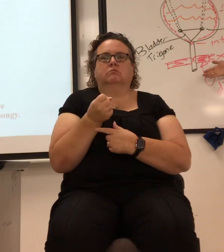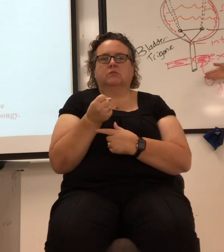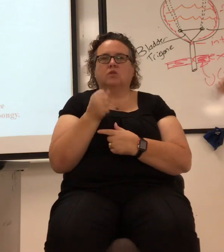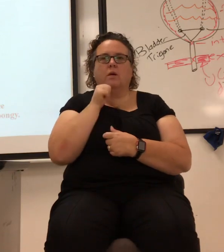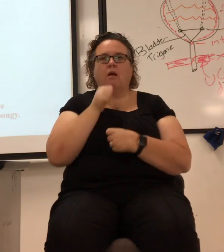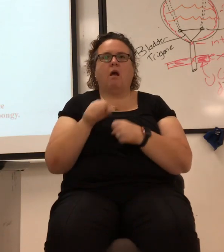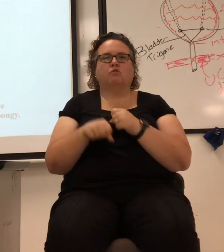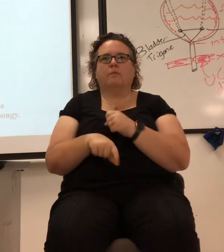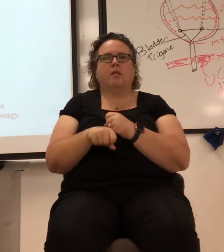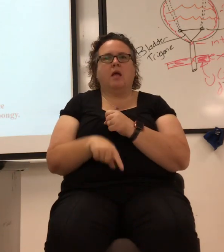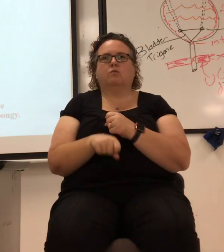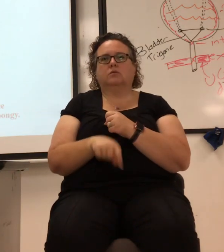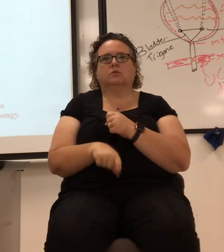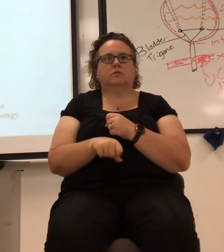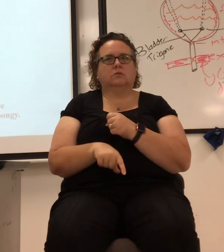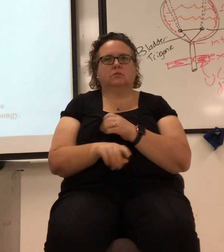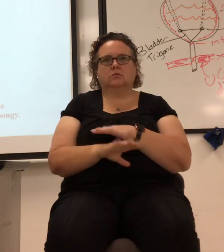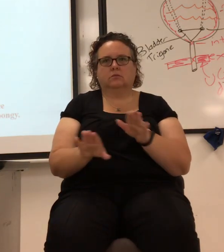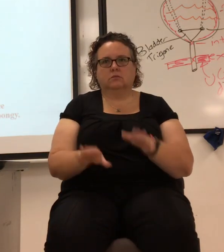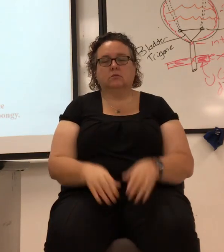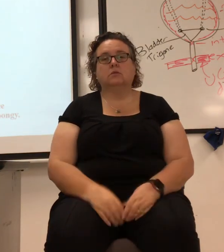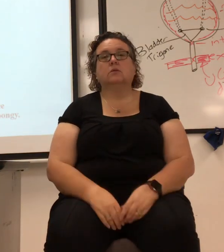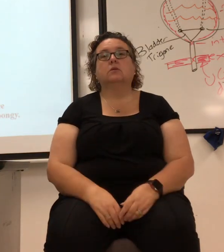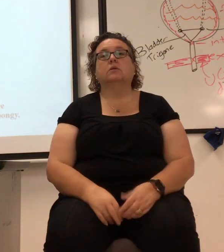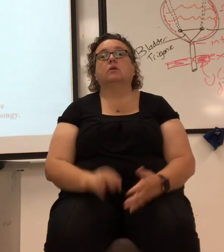That helps you hold it in.